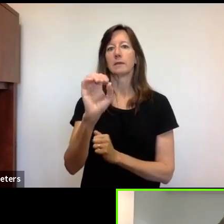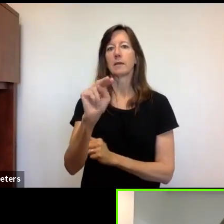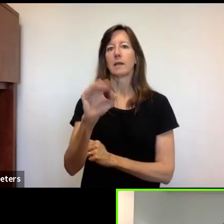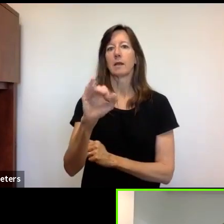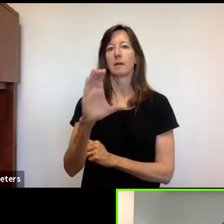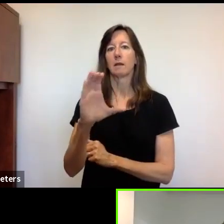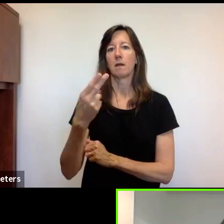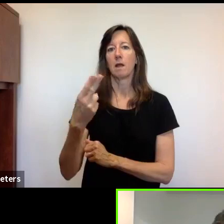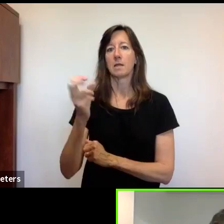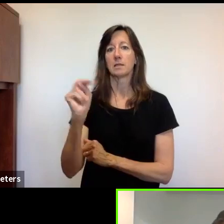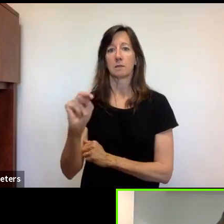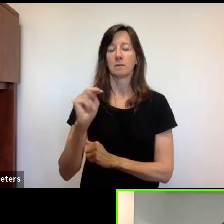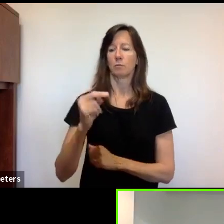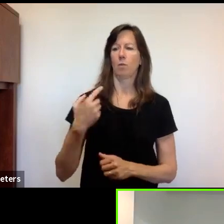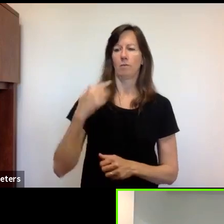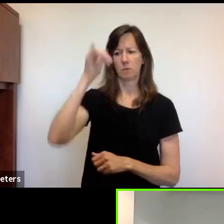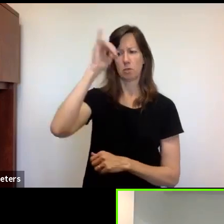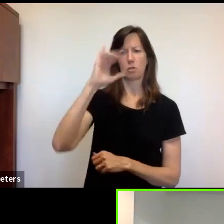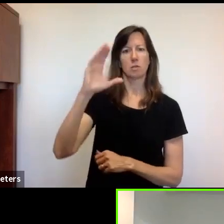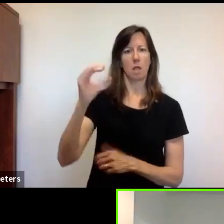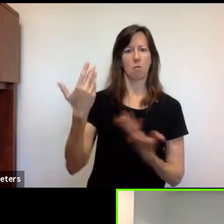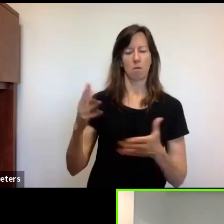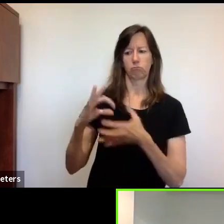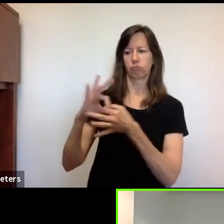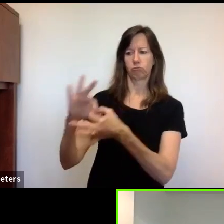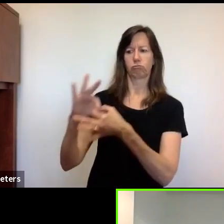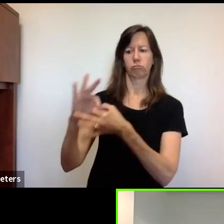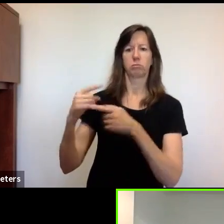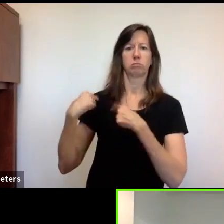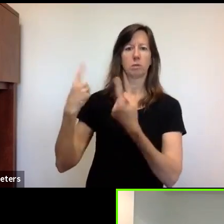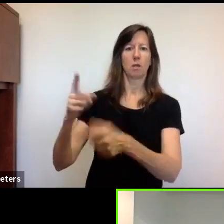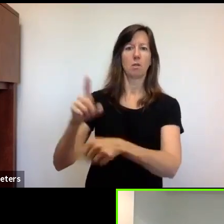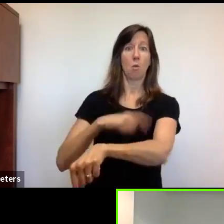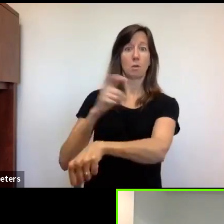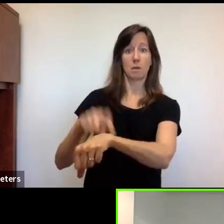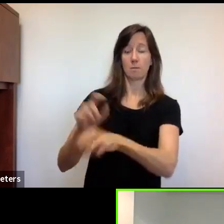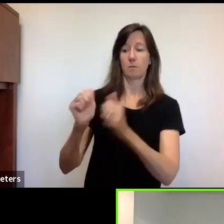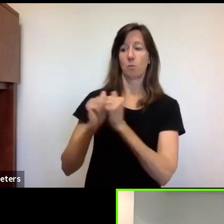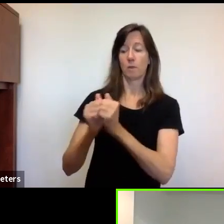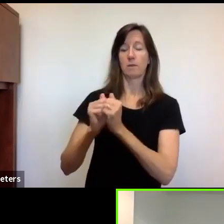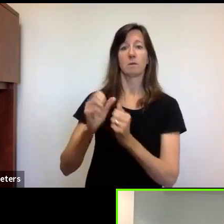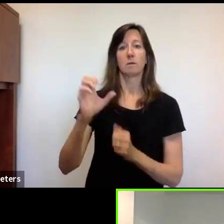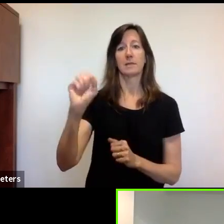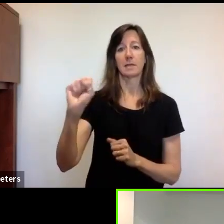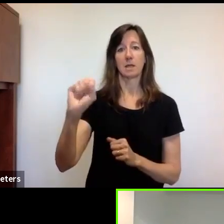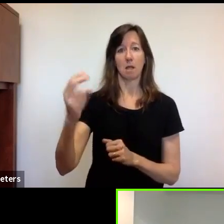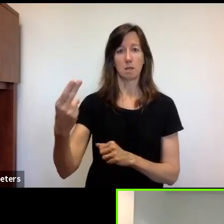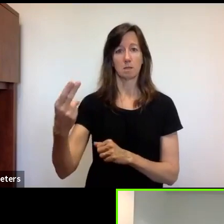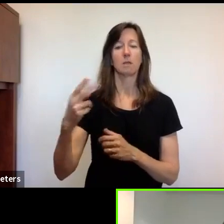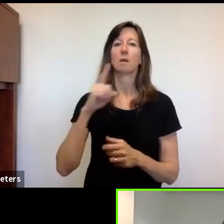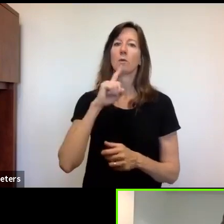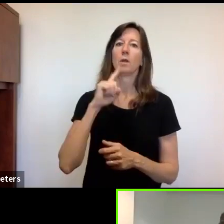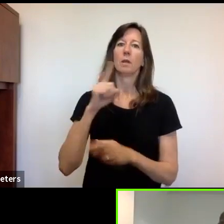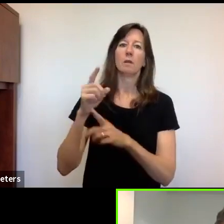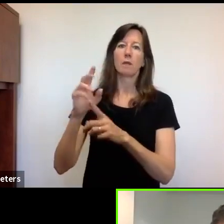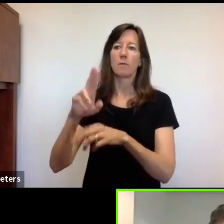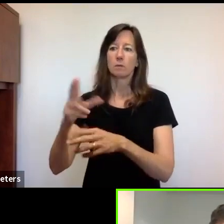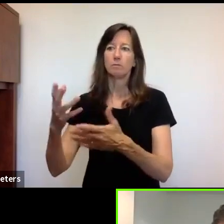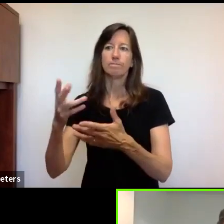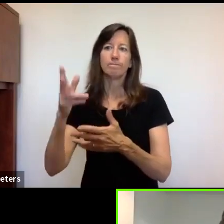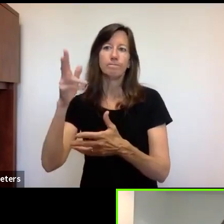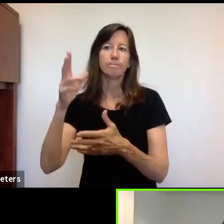relationship with Scenic Hudson, where we fought together, of course, to protect the Hudson River and invest in natural and environmental resources, but also